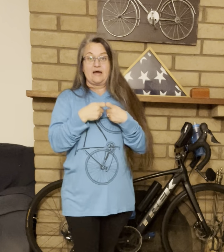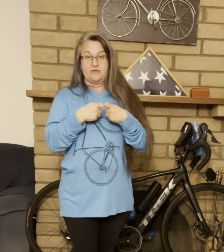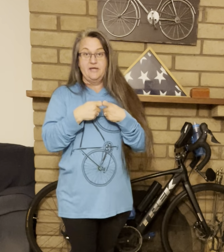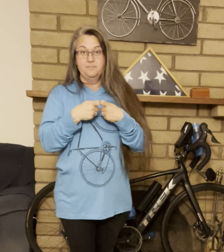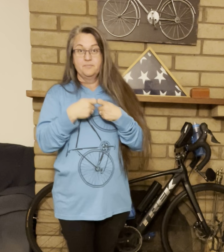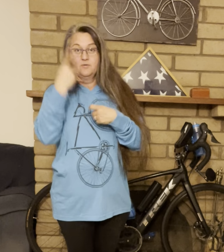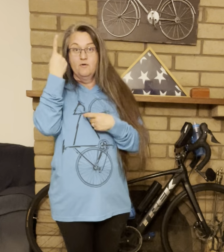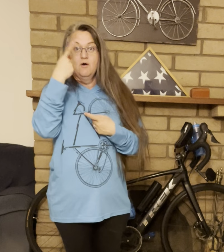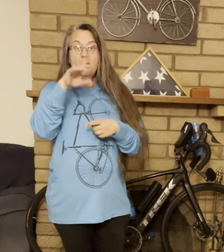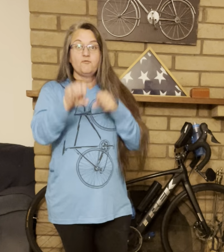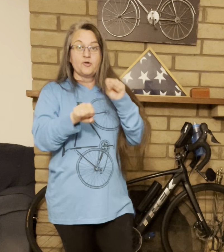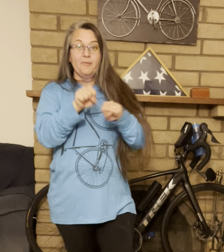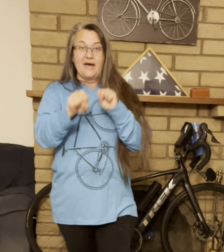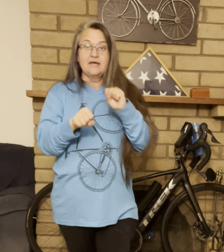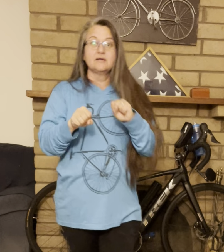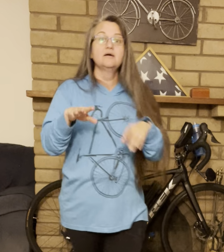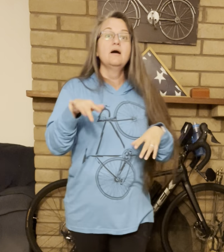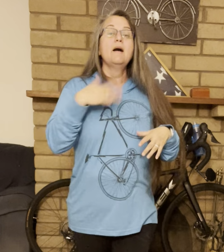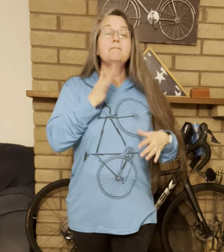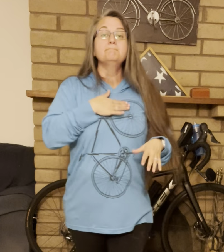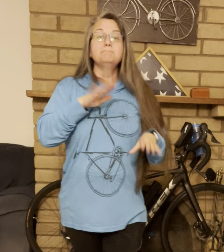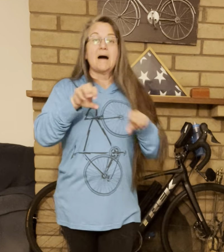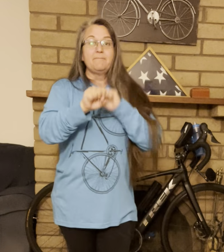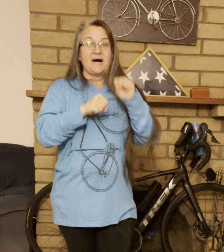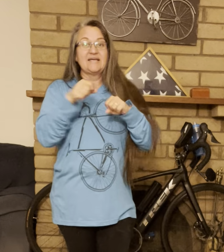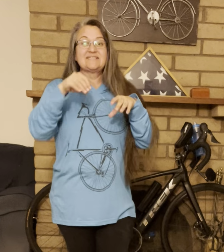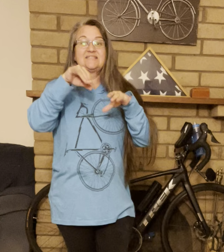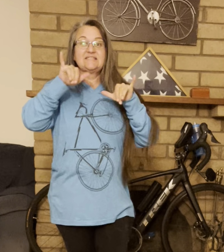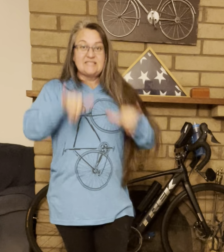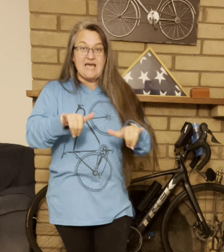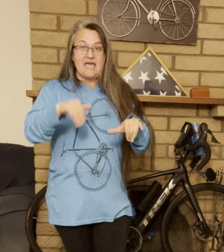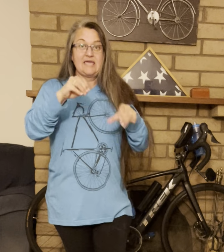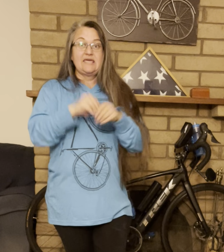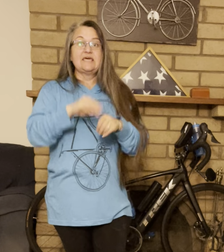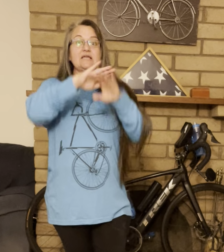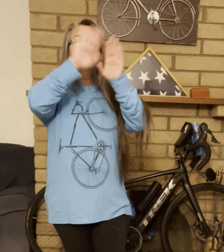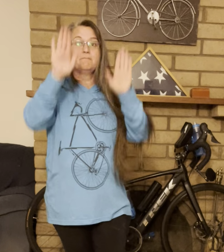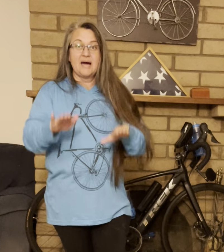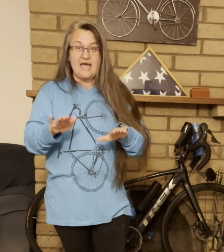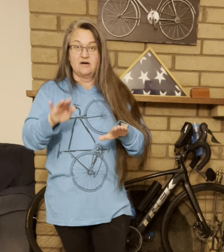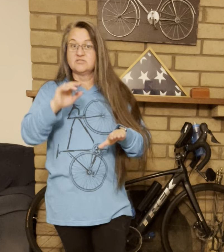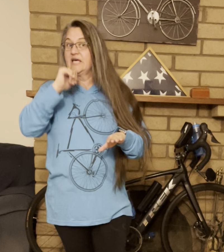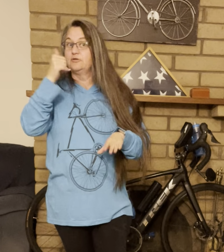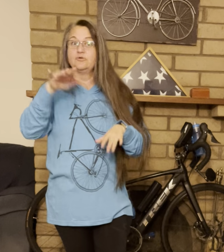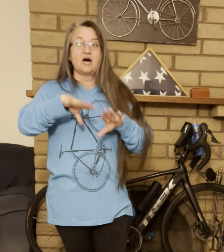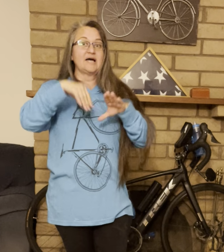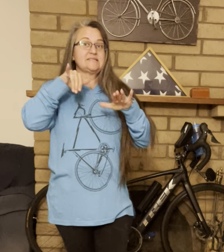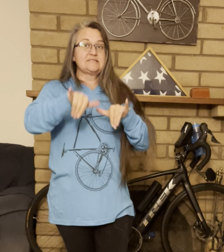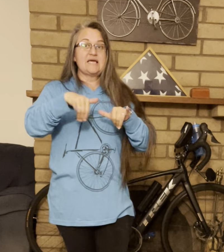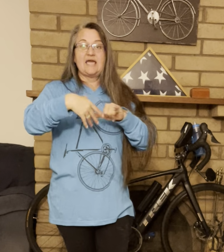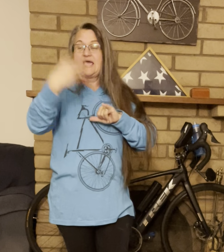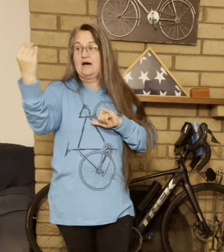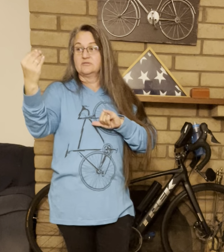battery for the bike. My bikes stay in my house. They do not stay